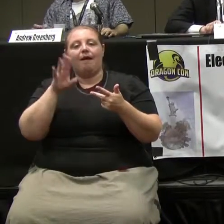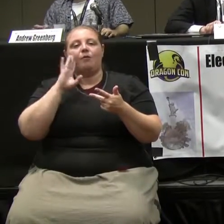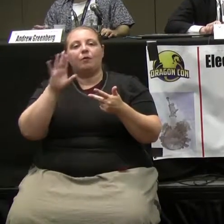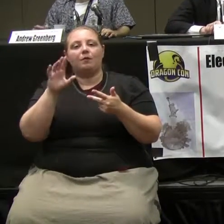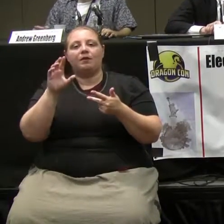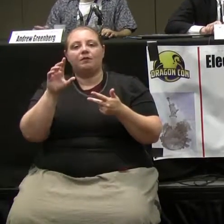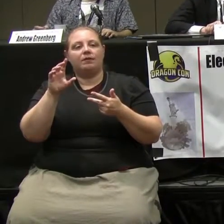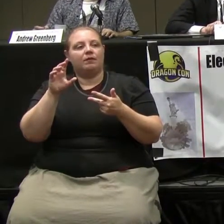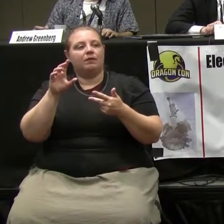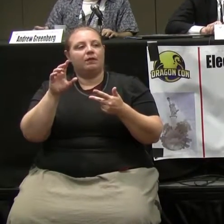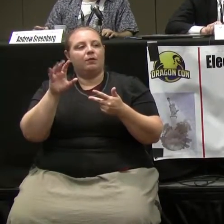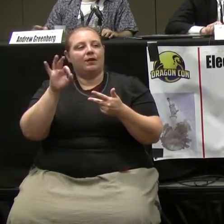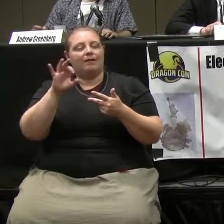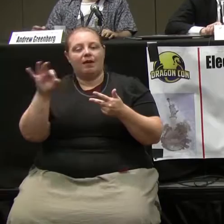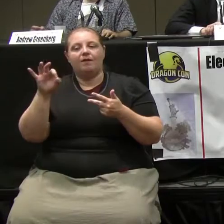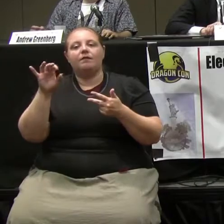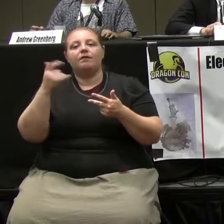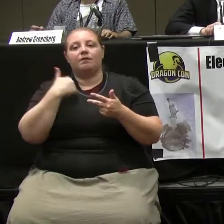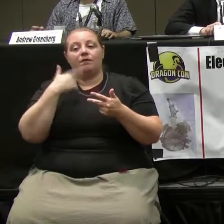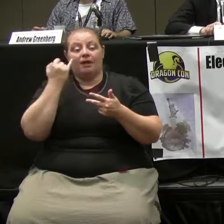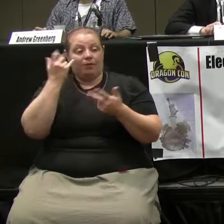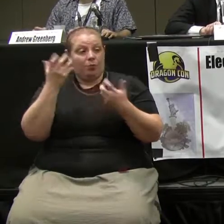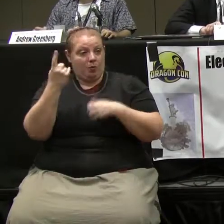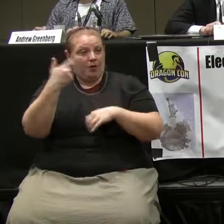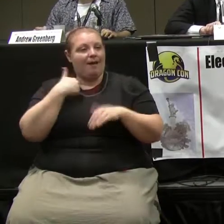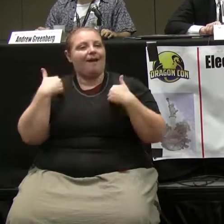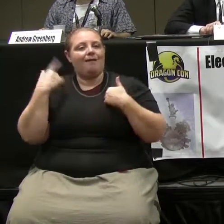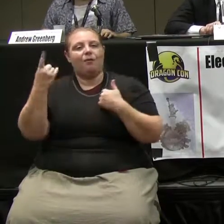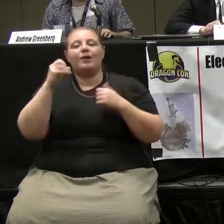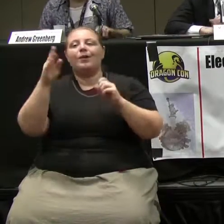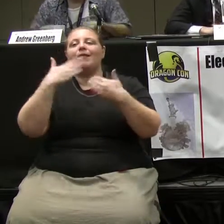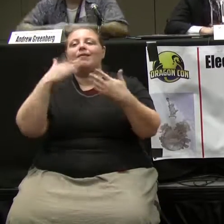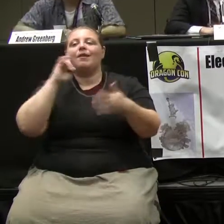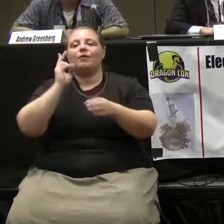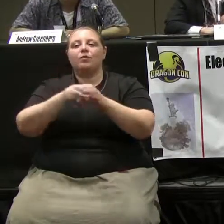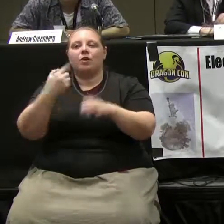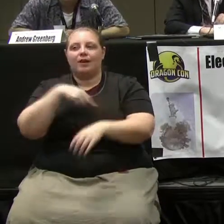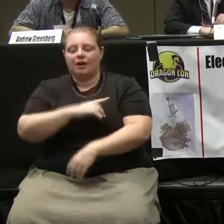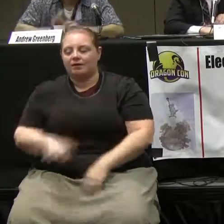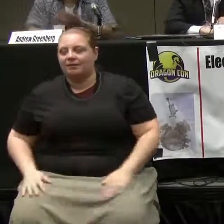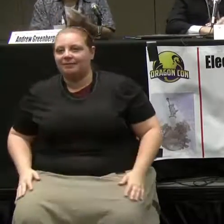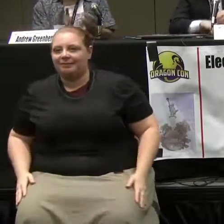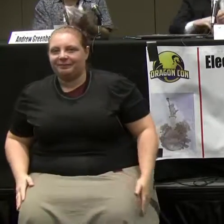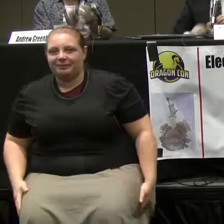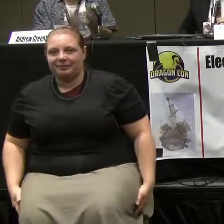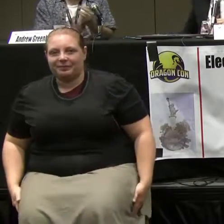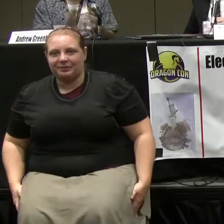are going to be on this weekend. So if you want one, I got it. Thank you all very much for joining us. See you around.